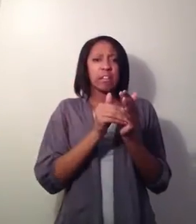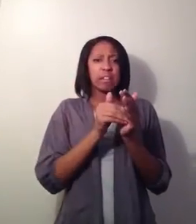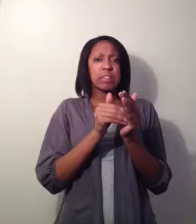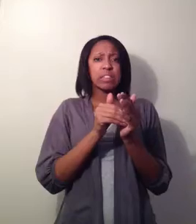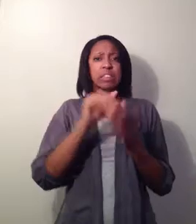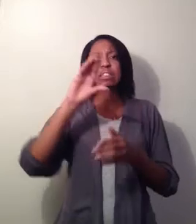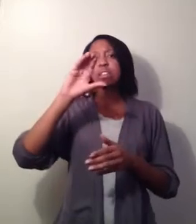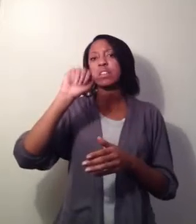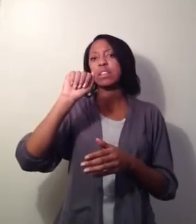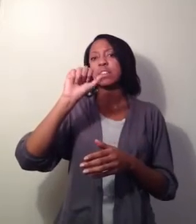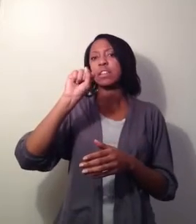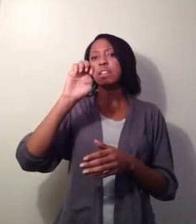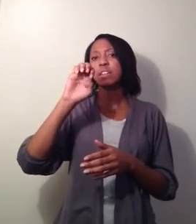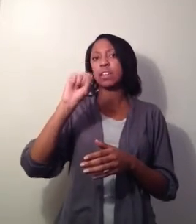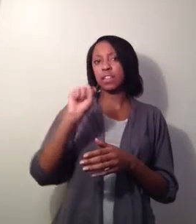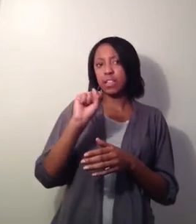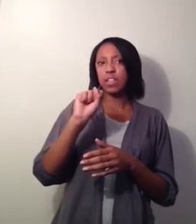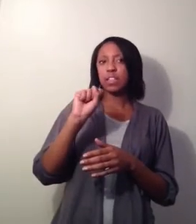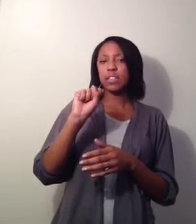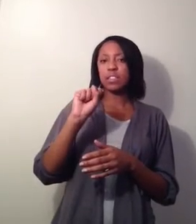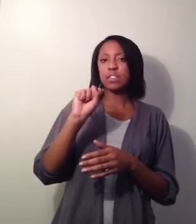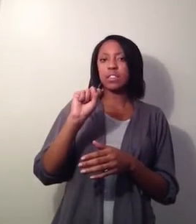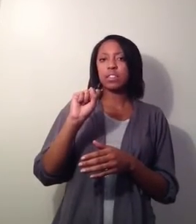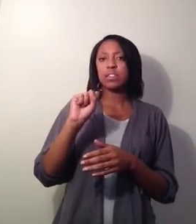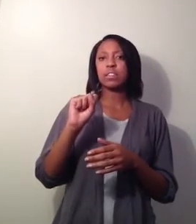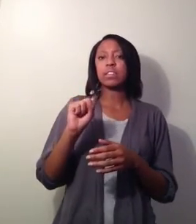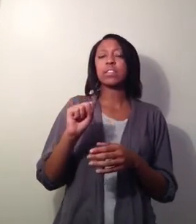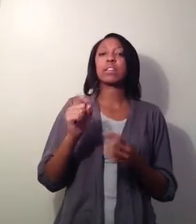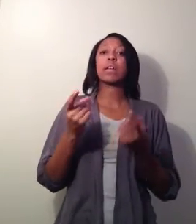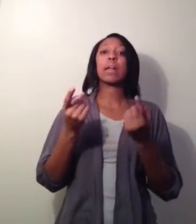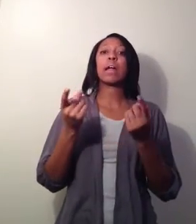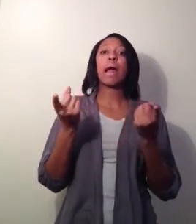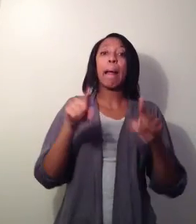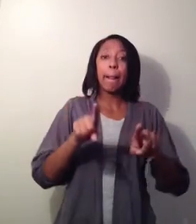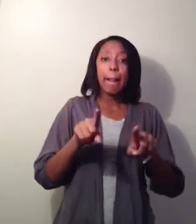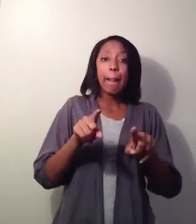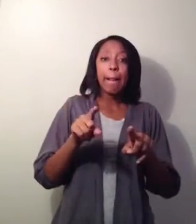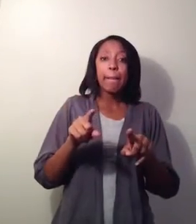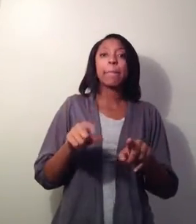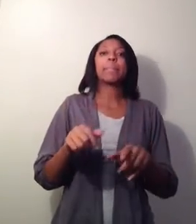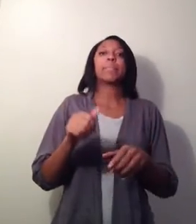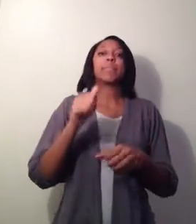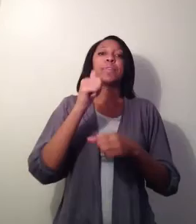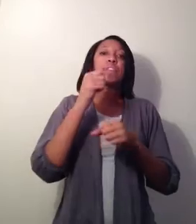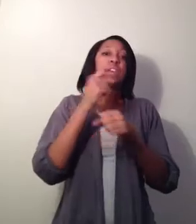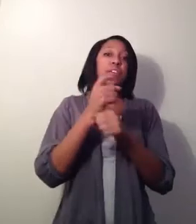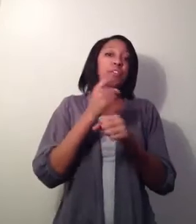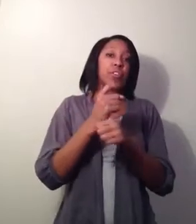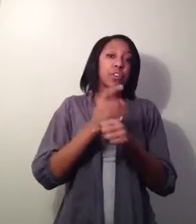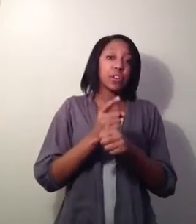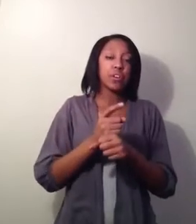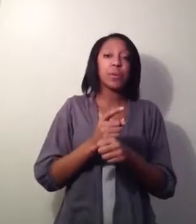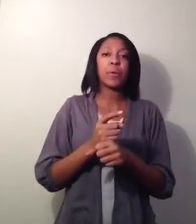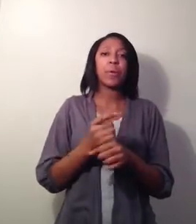that's annual incidents, so those are new cases that occur each year. What we know is that roughly